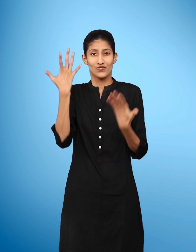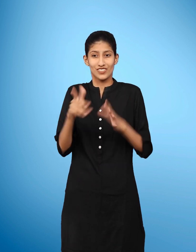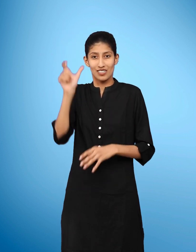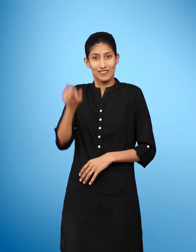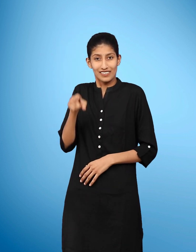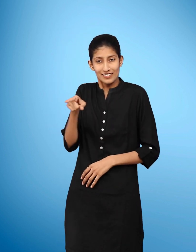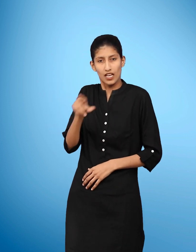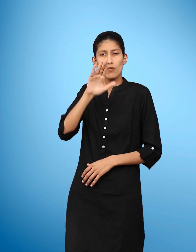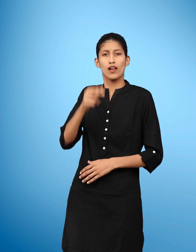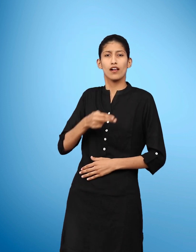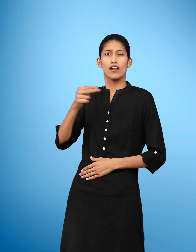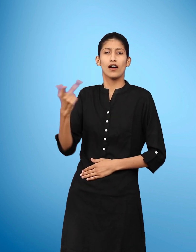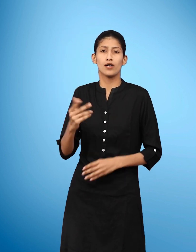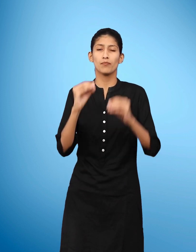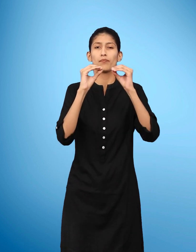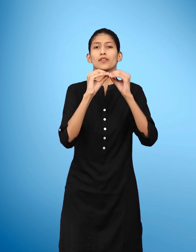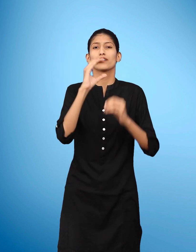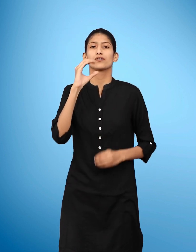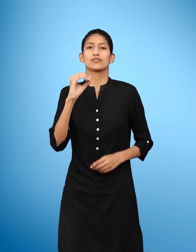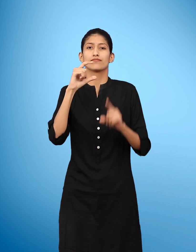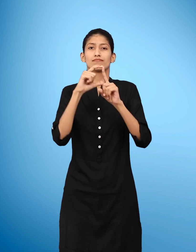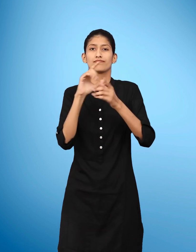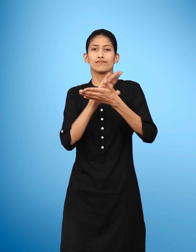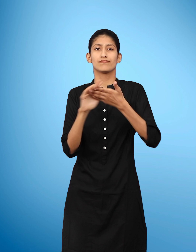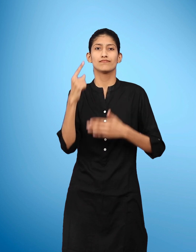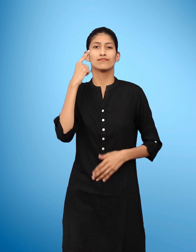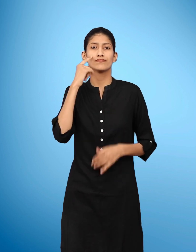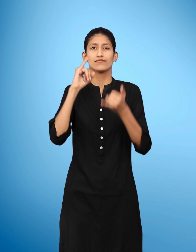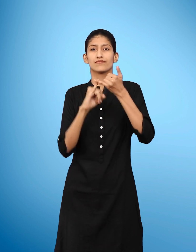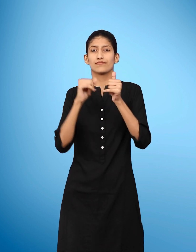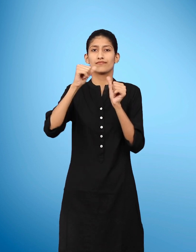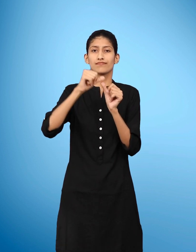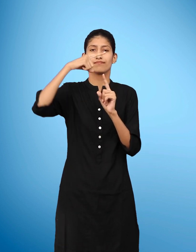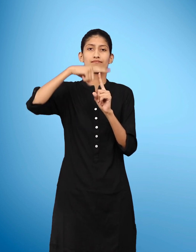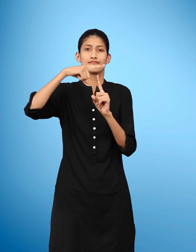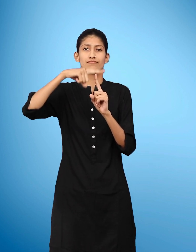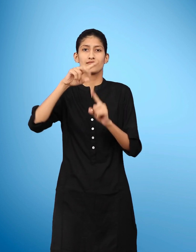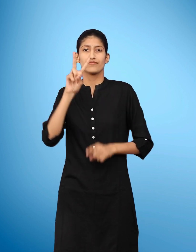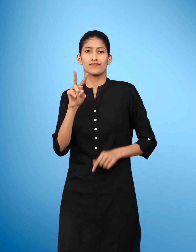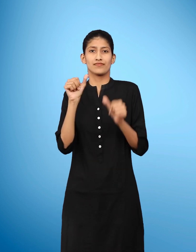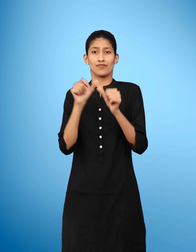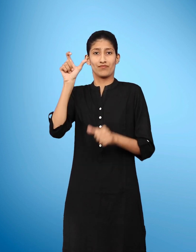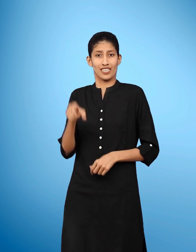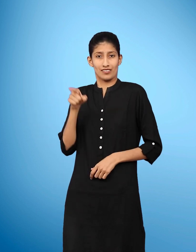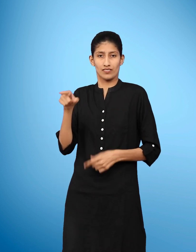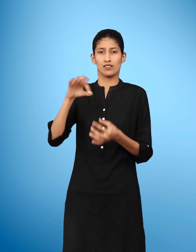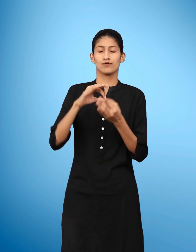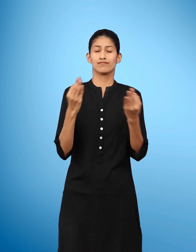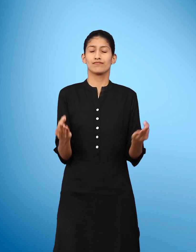attained enlightenment. Once they attained enlightenment, they could live in complete isolation